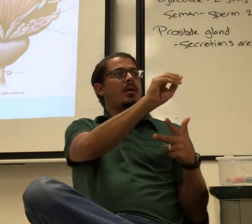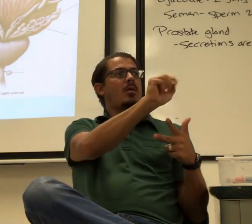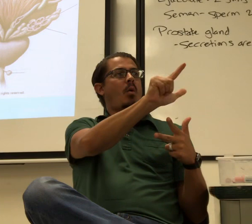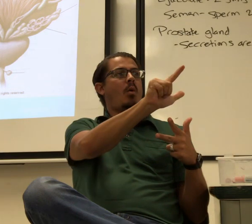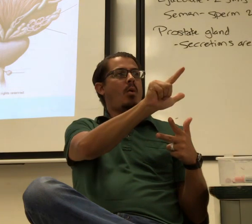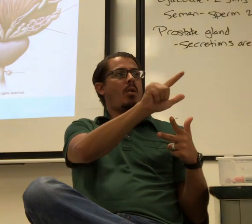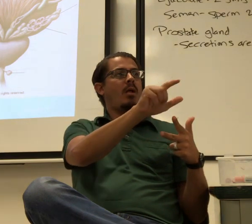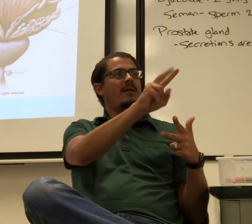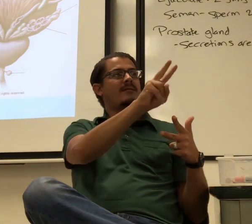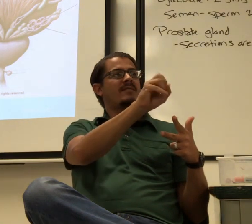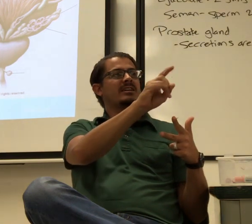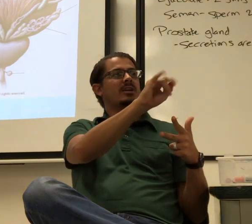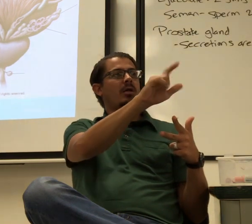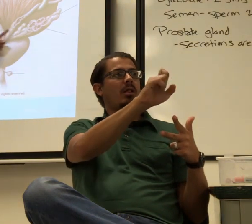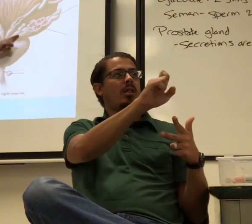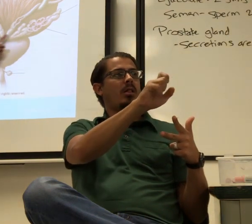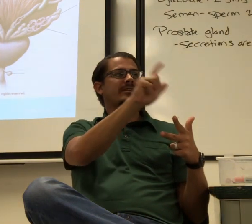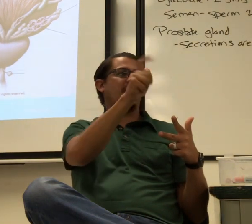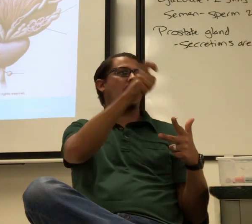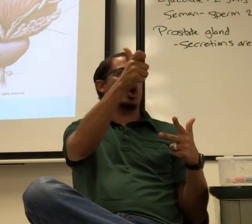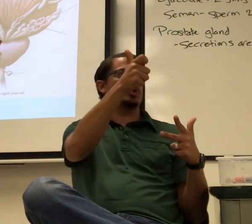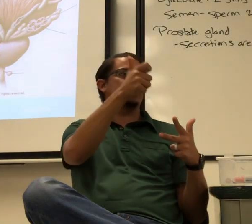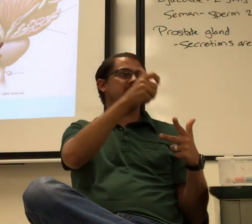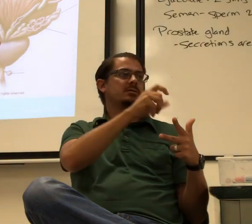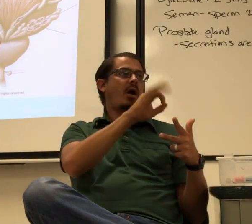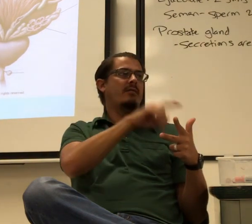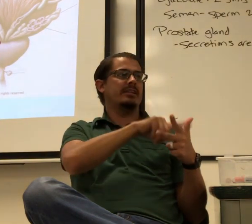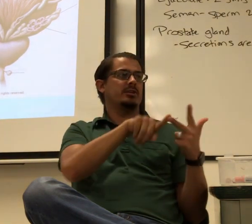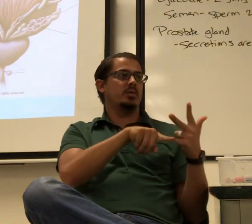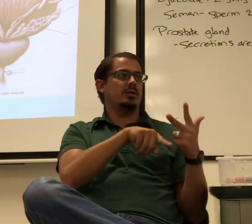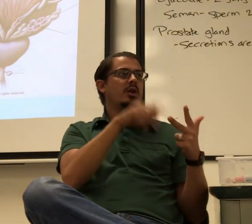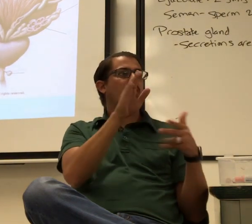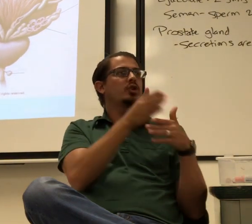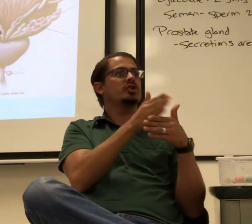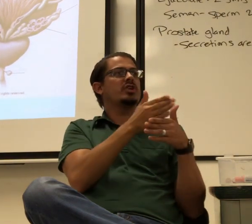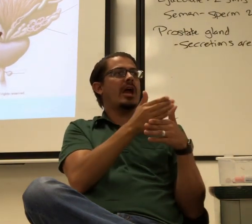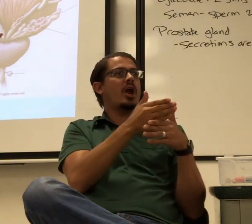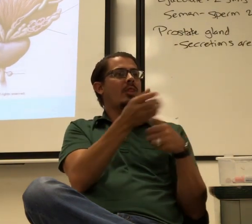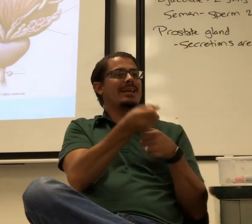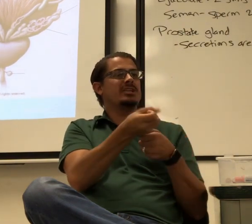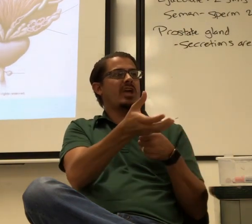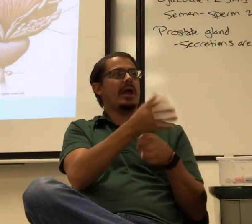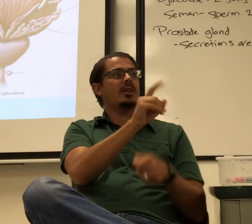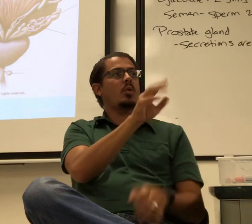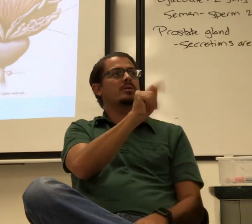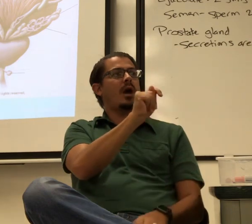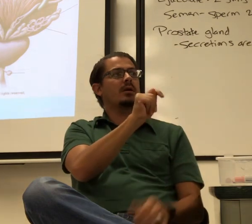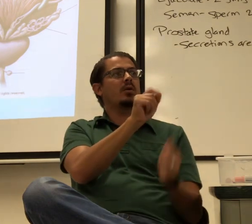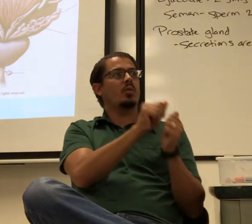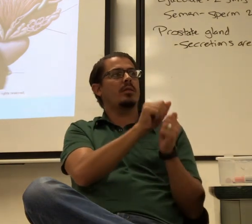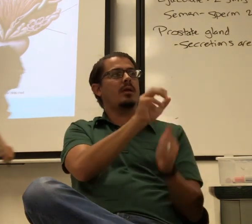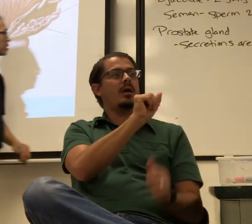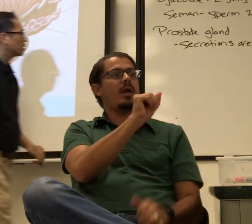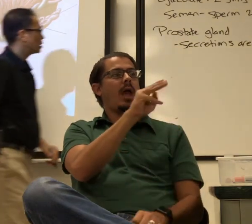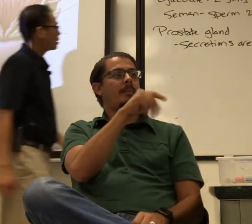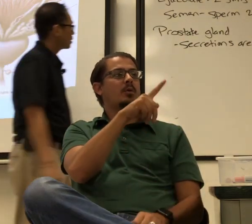the three, and notice how it's going to share the ejaculatory duct with the ampulla of ductus